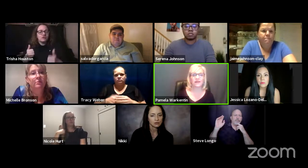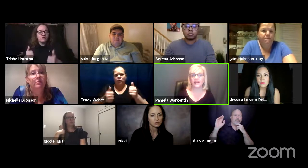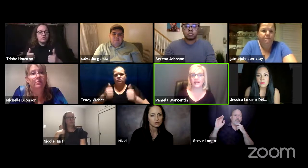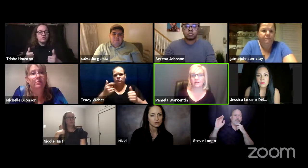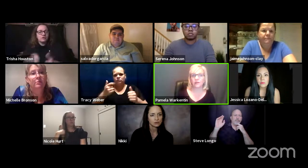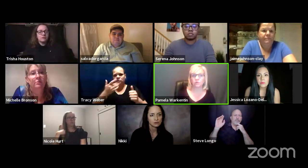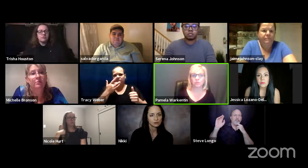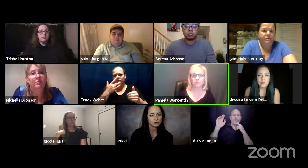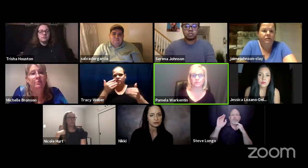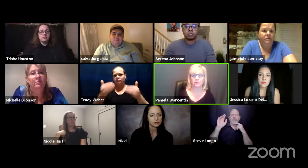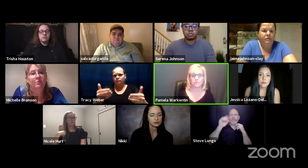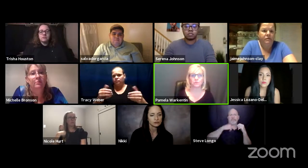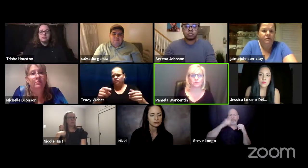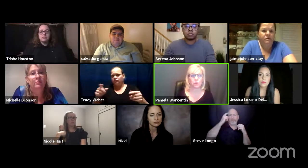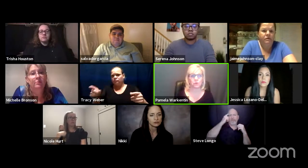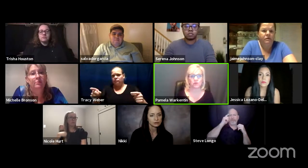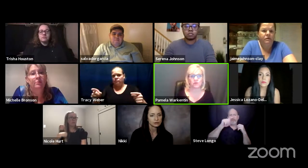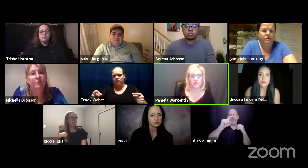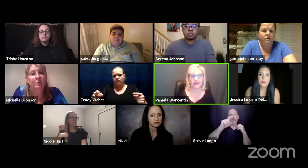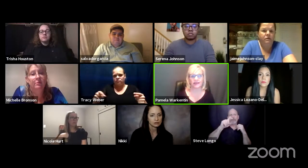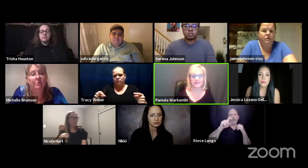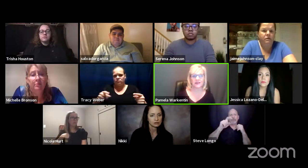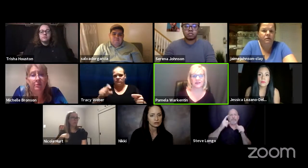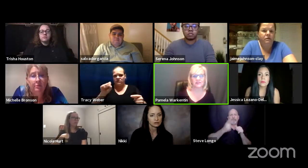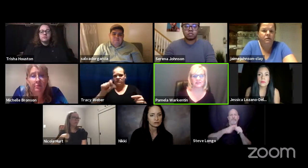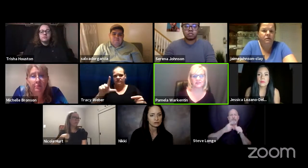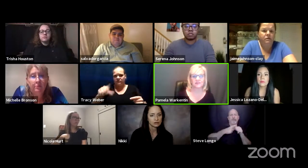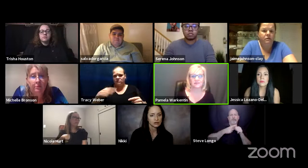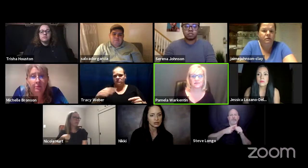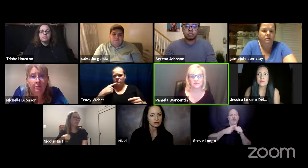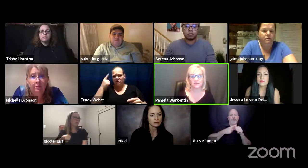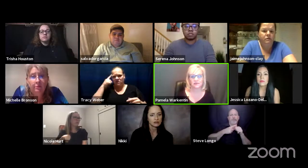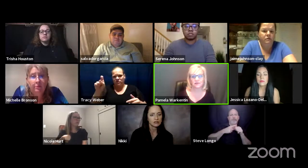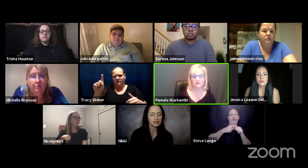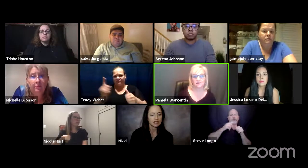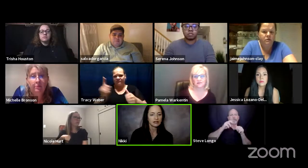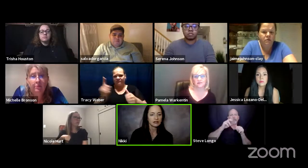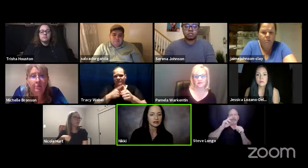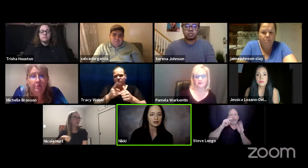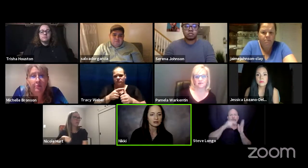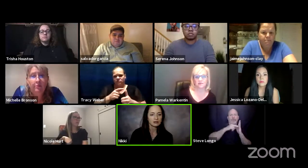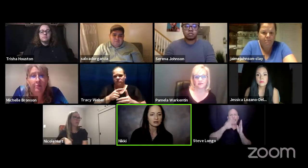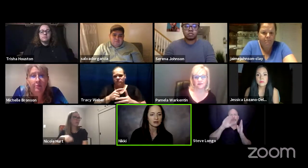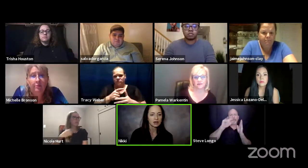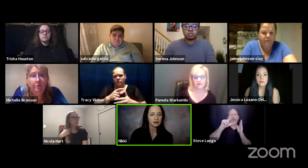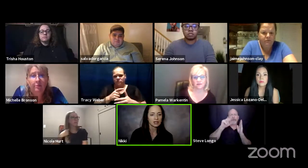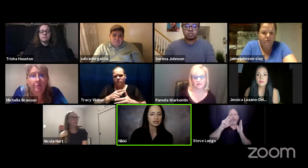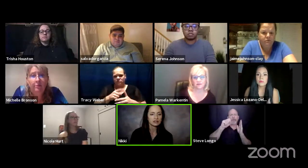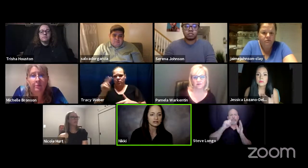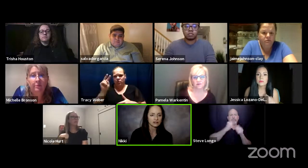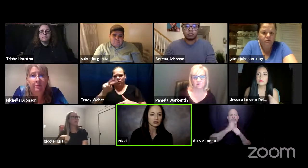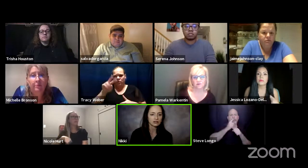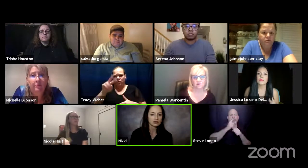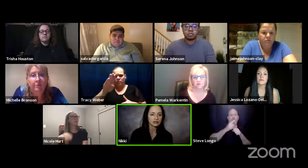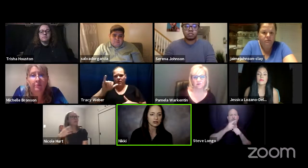What area would you prefer to move forward and discuss? Steve's saying, I think we need to first look